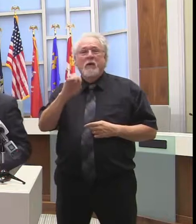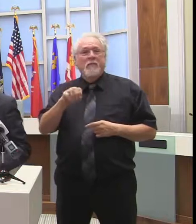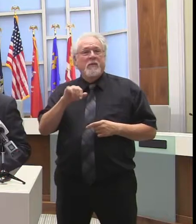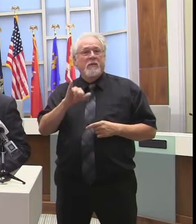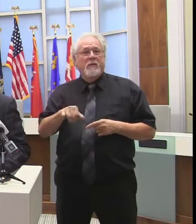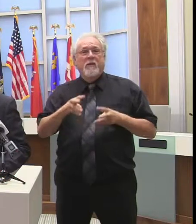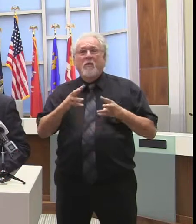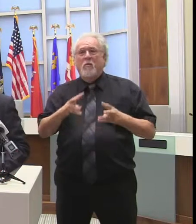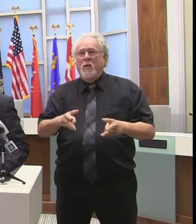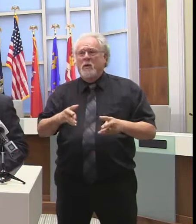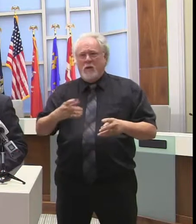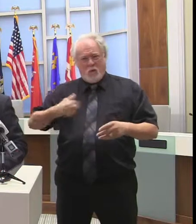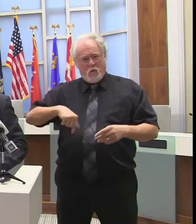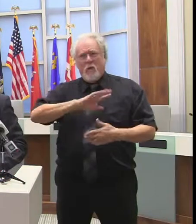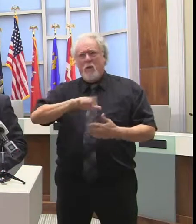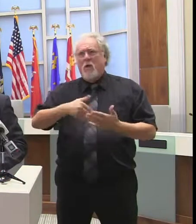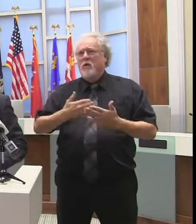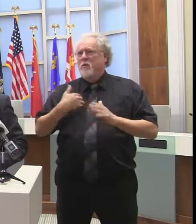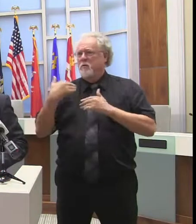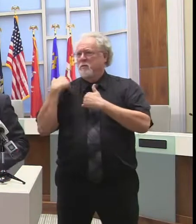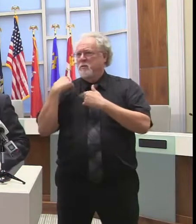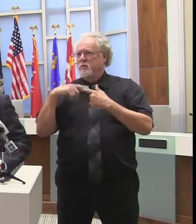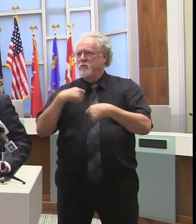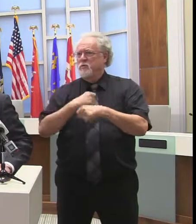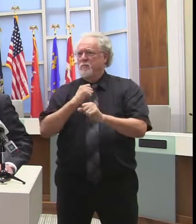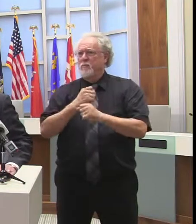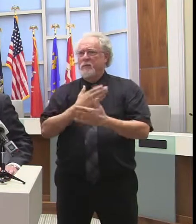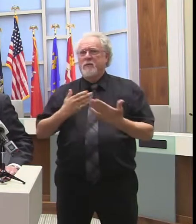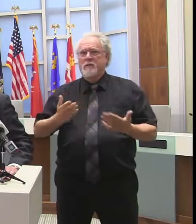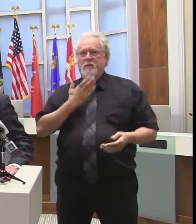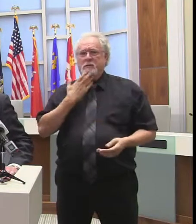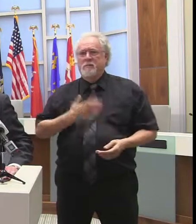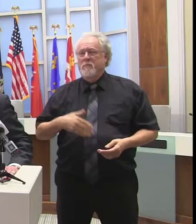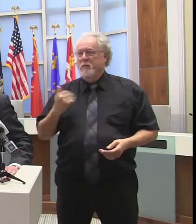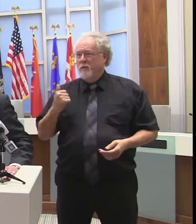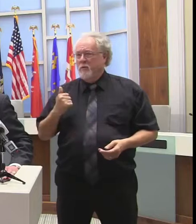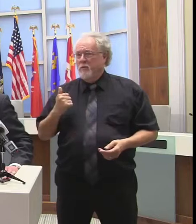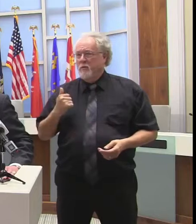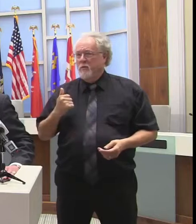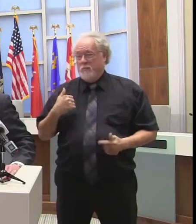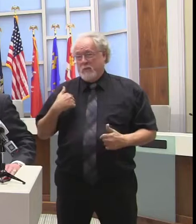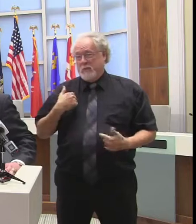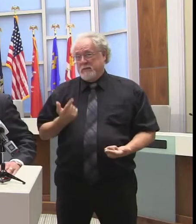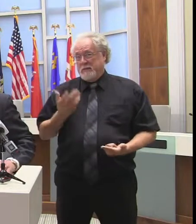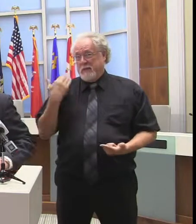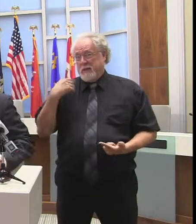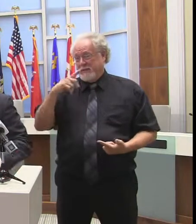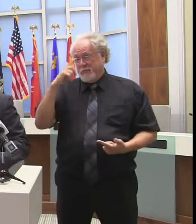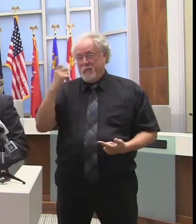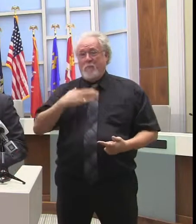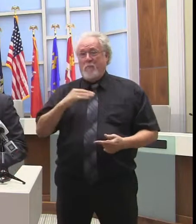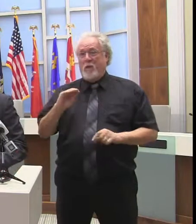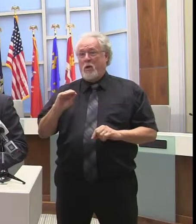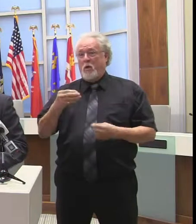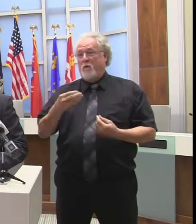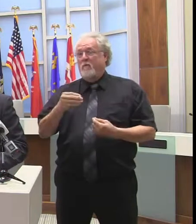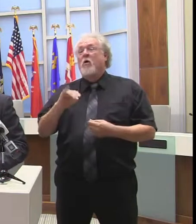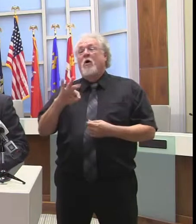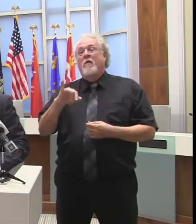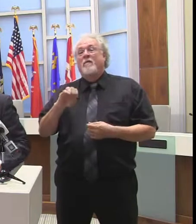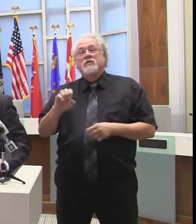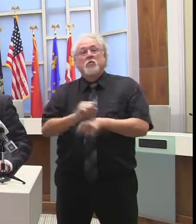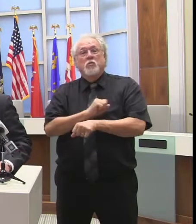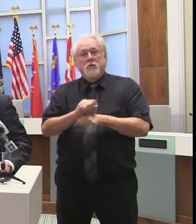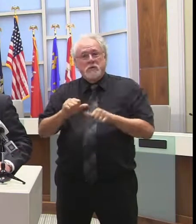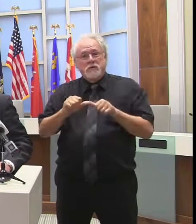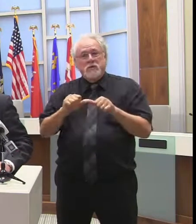and we all have a role to play to make things better. Since last summer, my office has been working tirelessly to